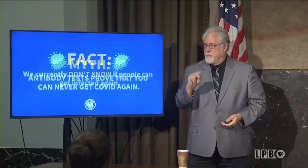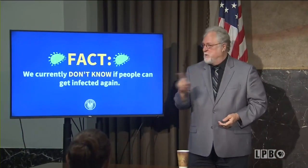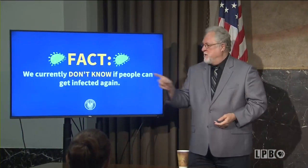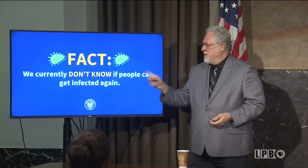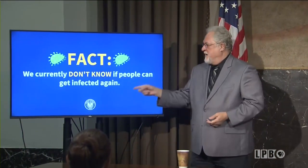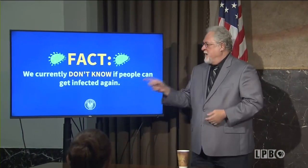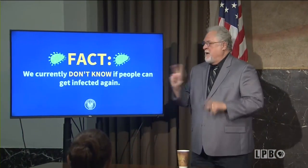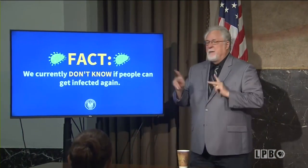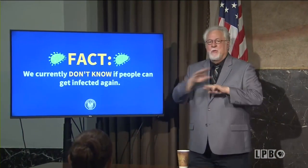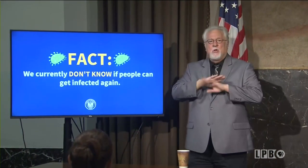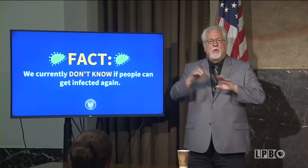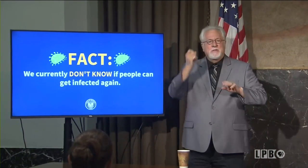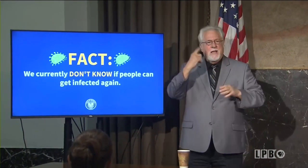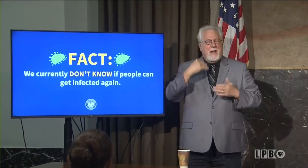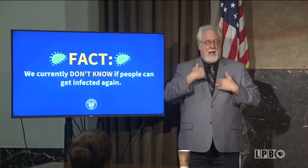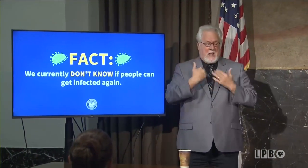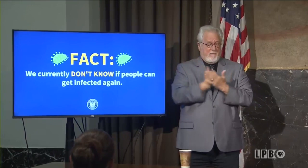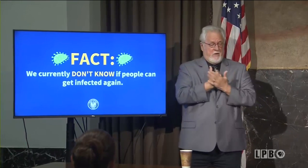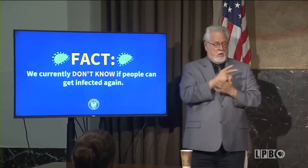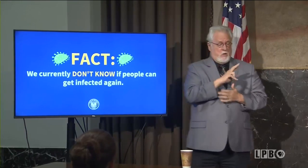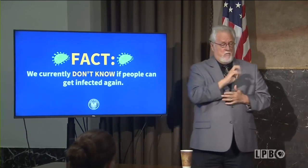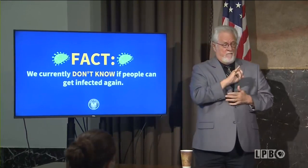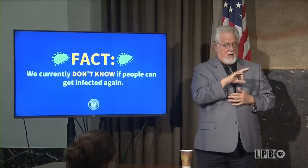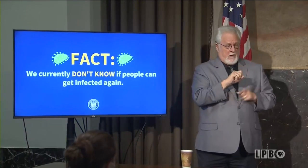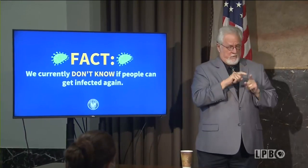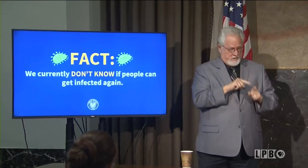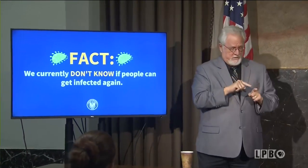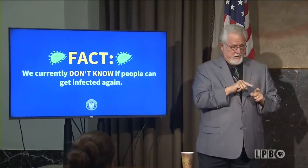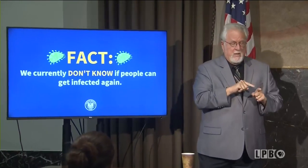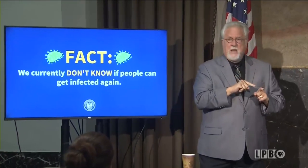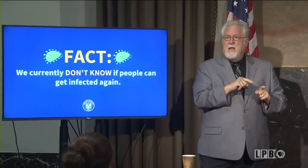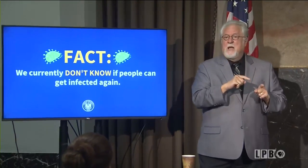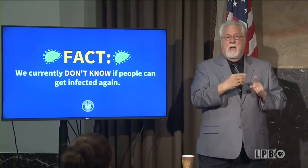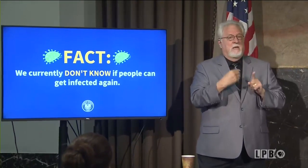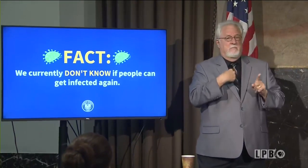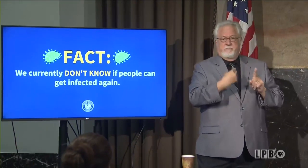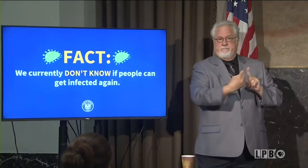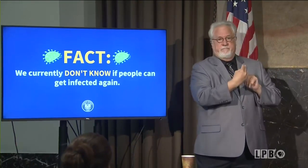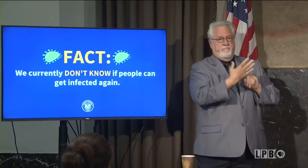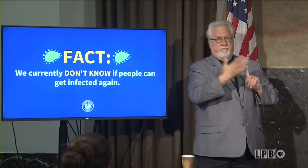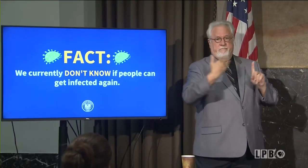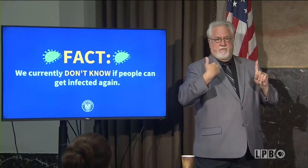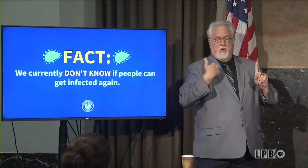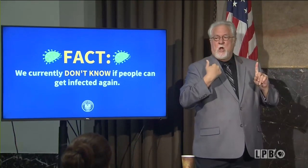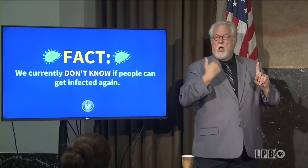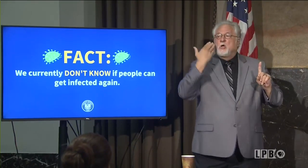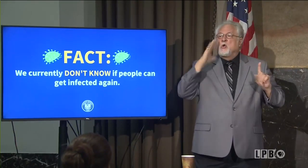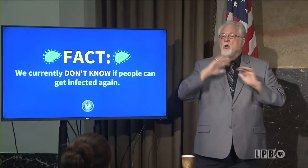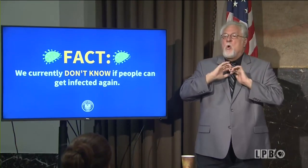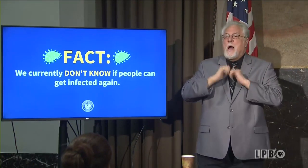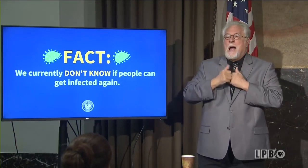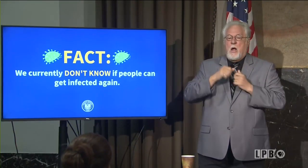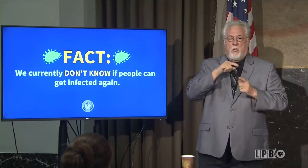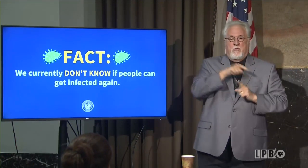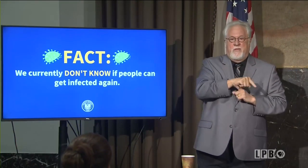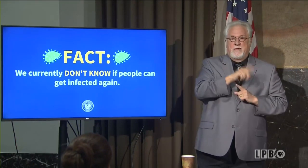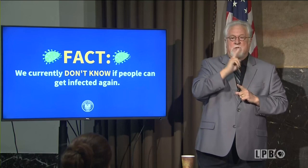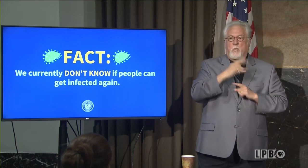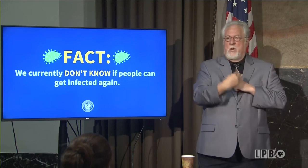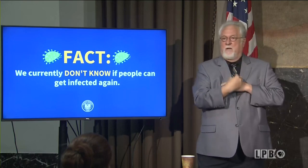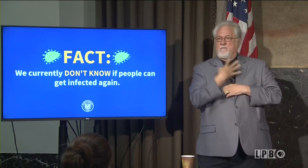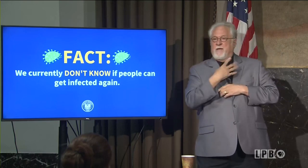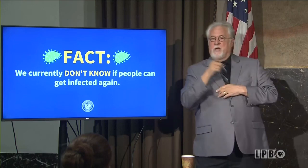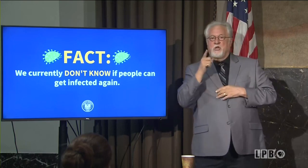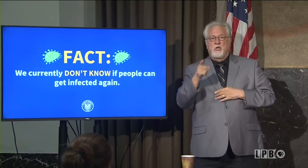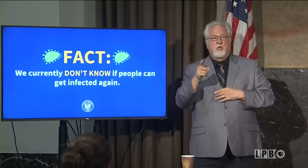don't understand is when there's a new virus in town and you haven't been exposed to it before, you really don't know how this virus is going to